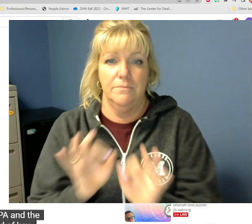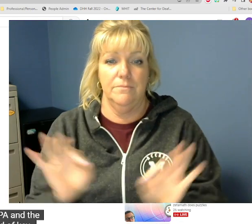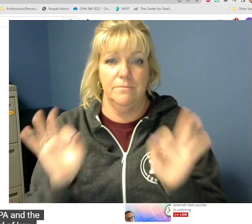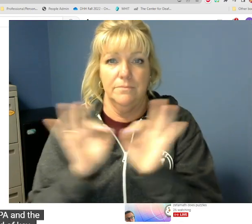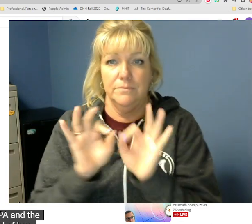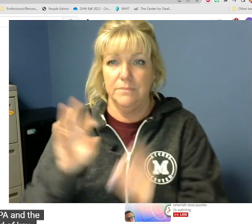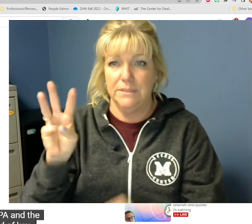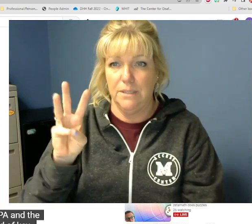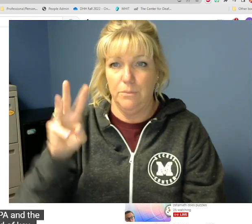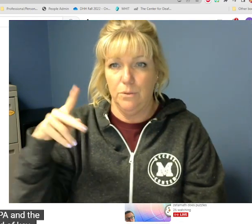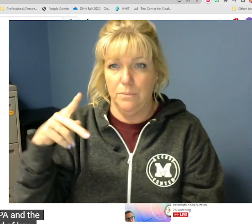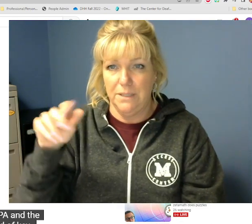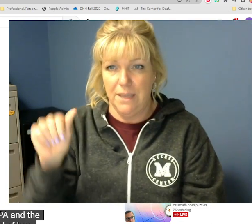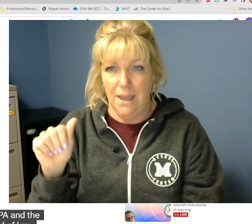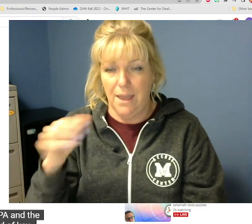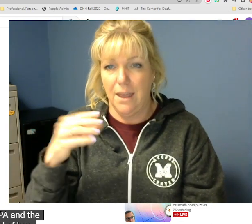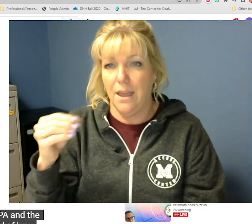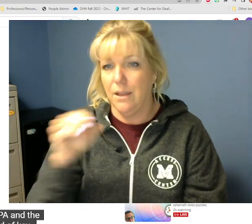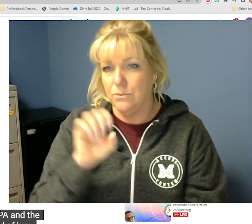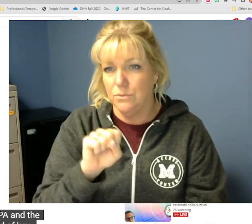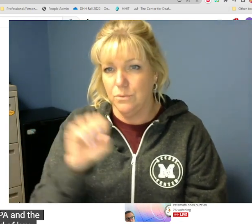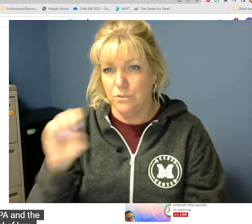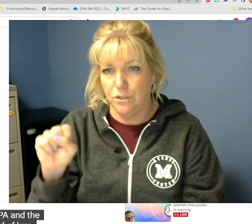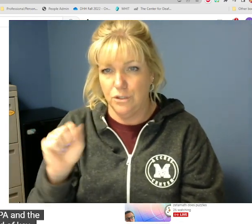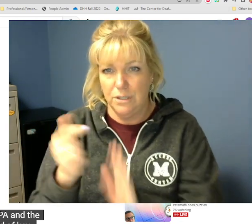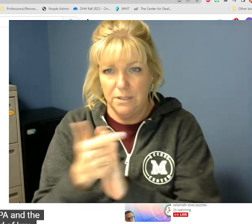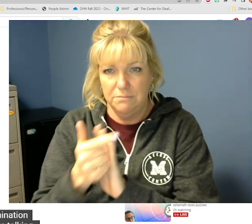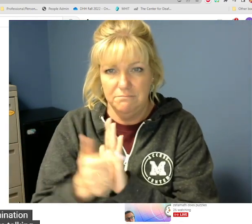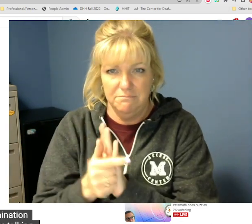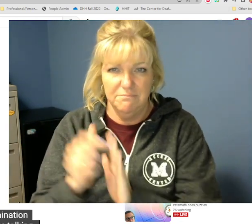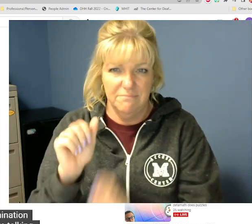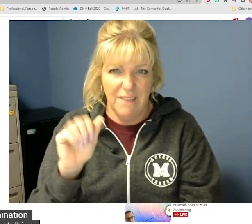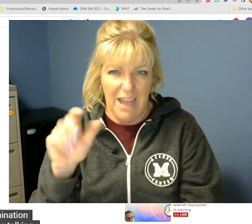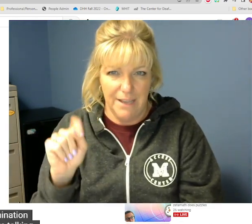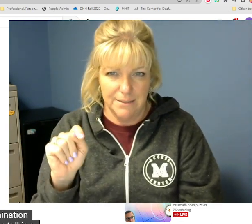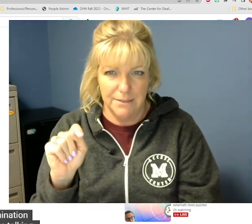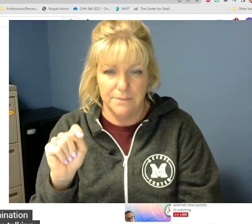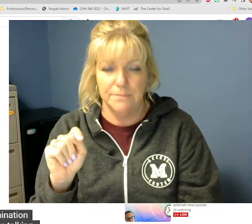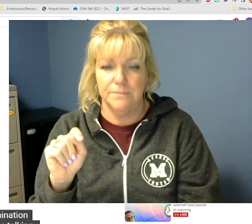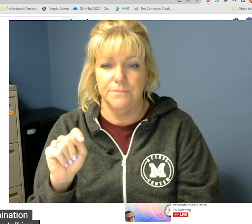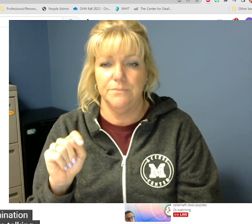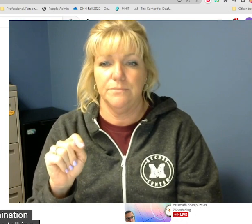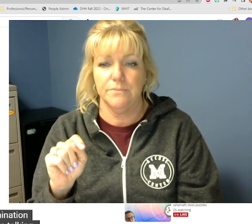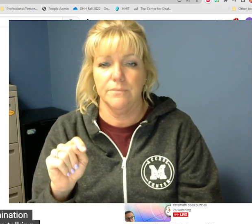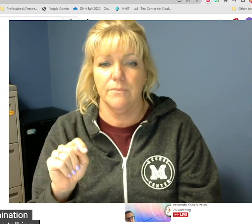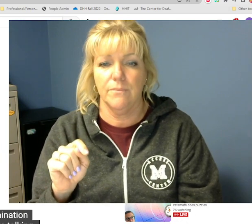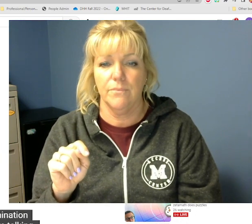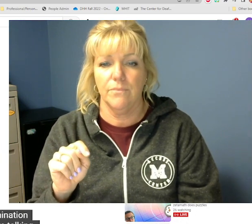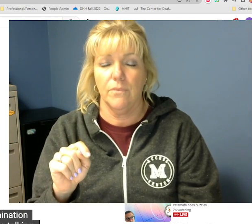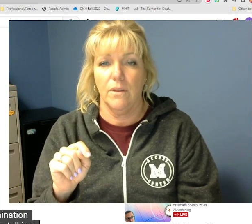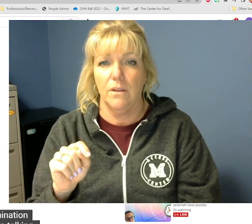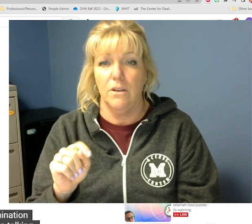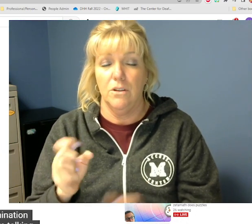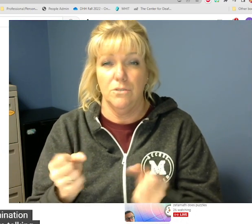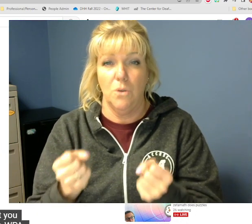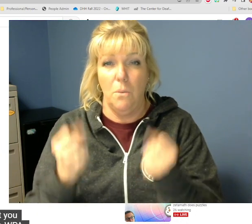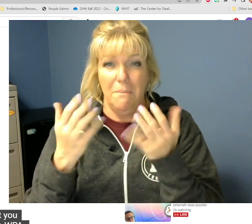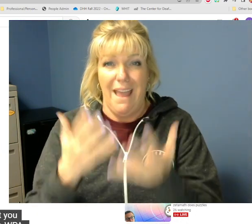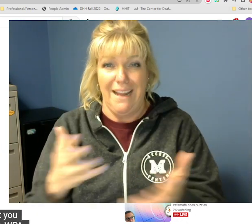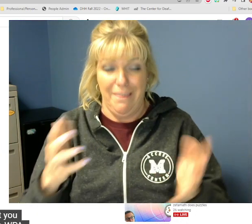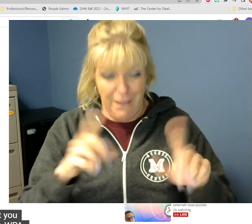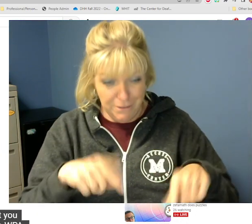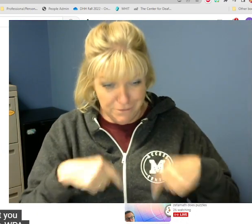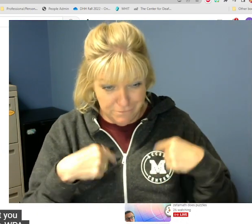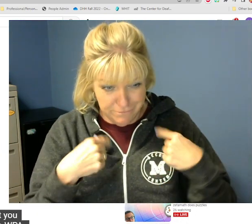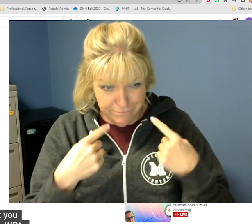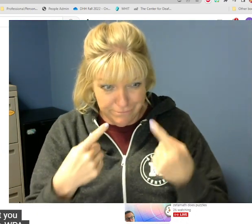WPA and the Social Security Act. And the real kind of key takeaways is it's kind of a culmination of some of the other things that we were talking about in